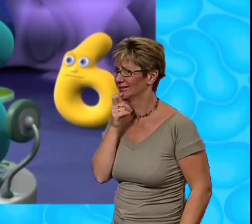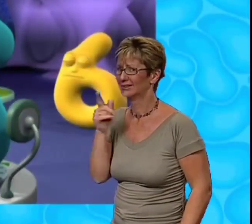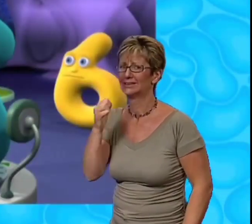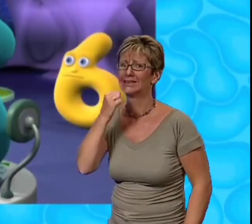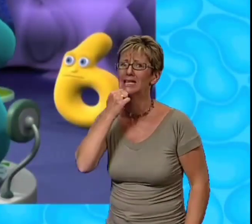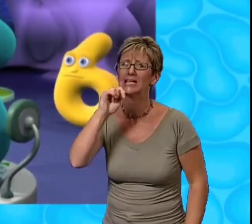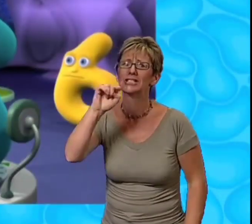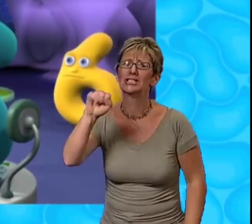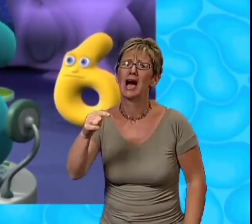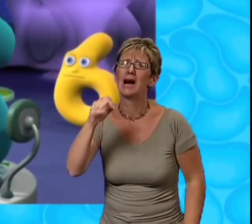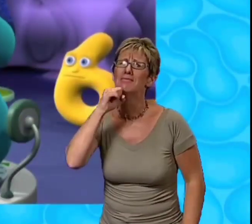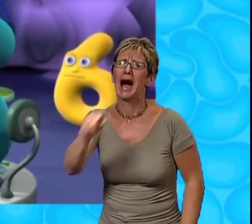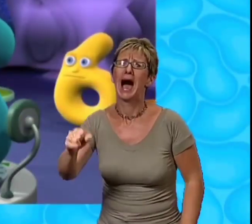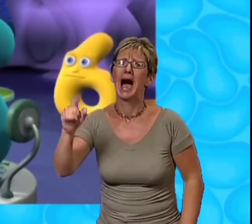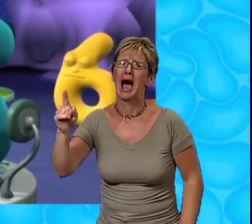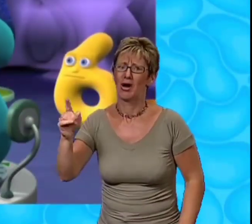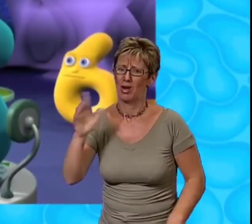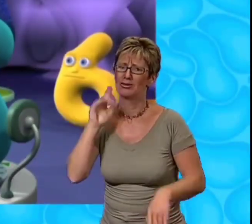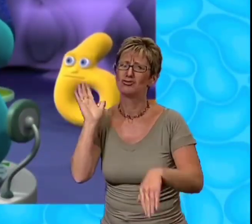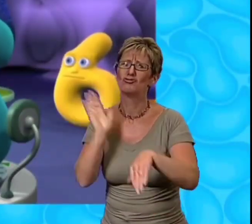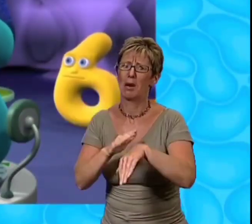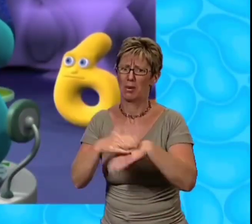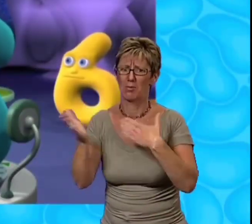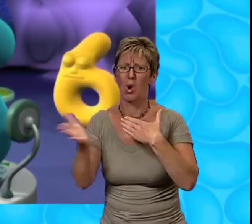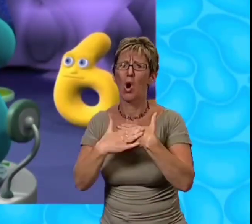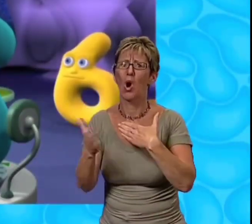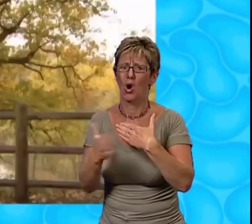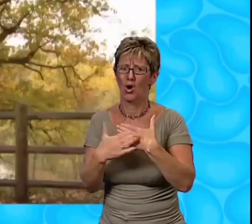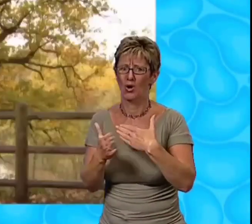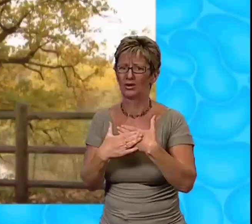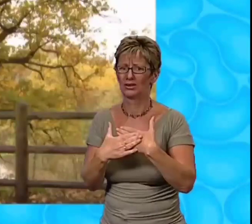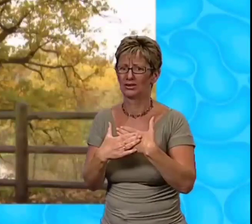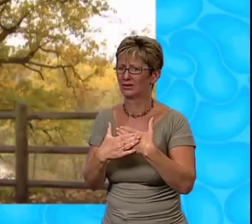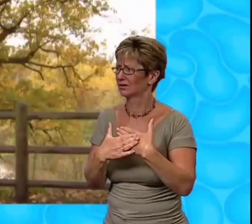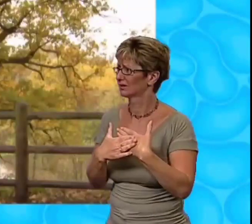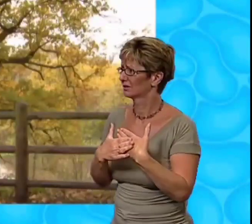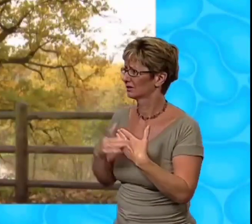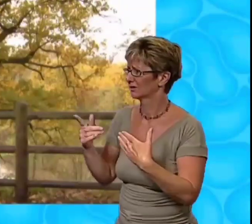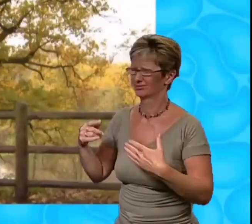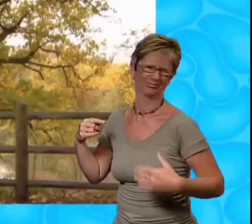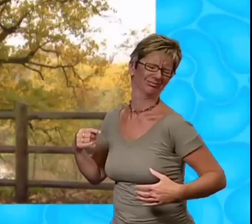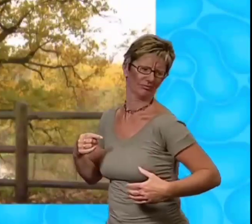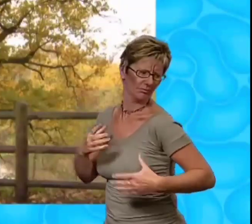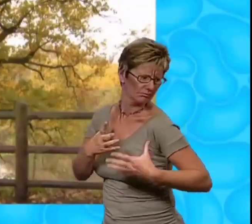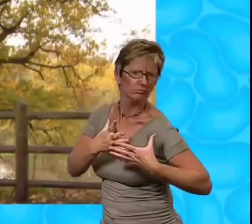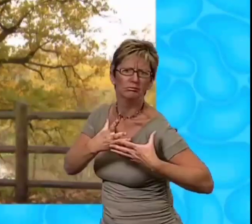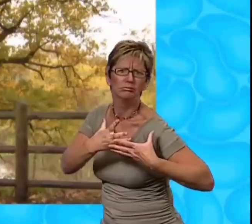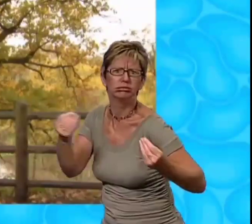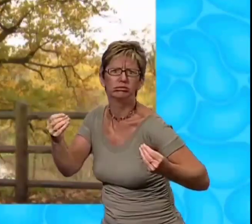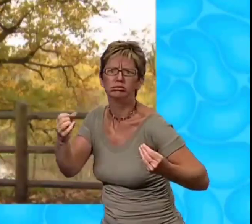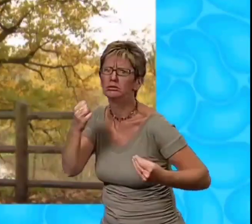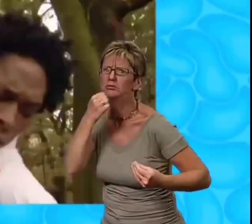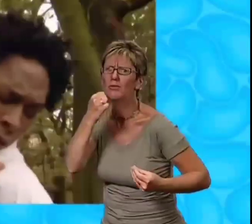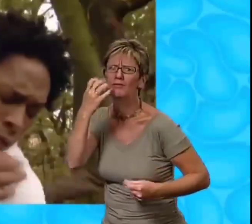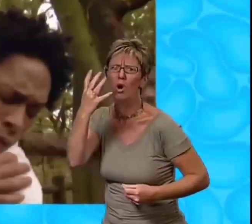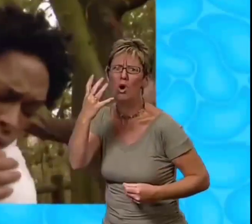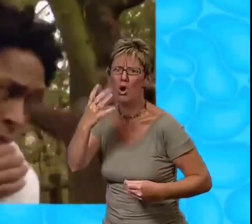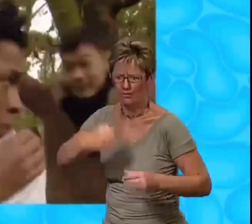Numberjack Man is going to get himself into more trouble. That man lost the number four on his football